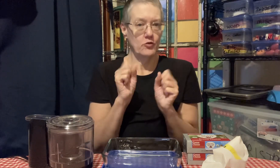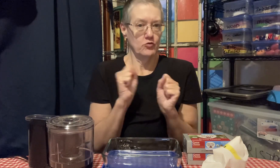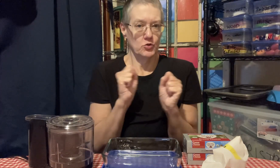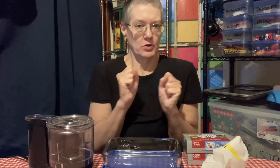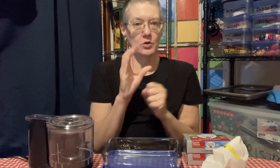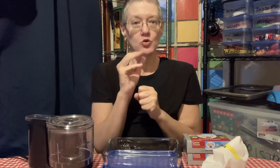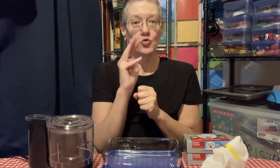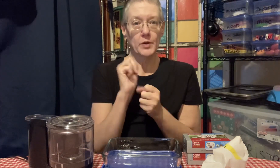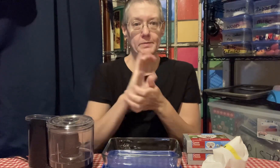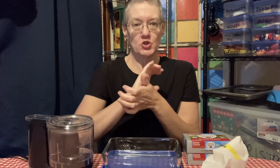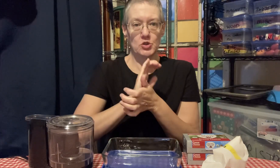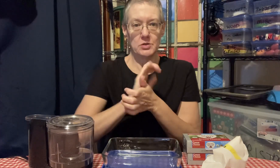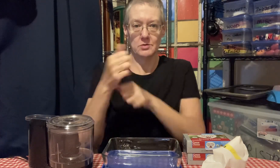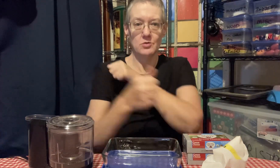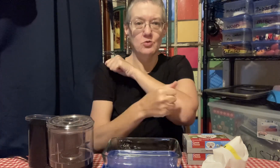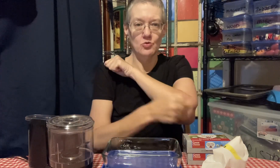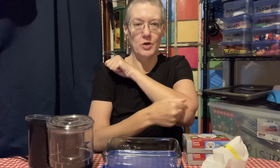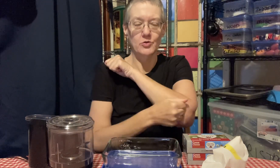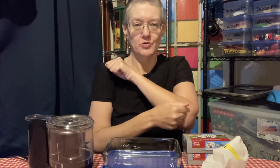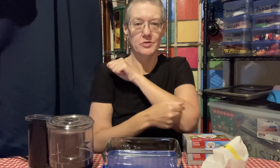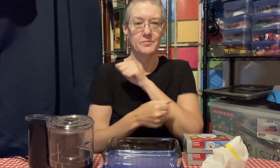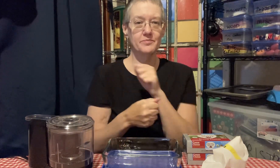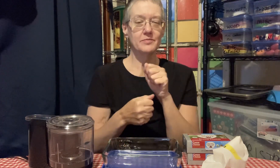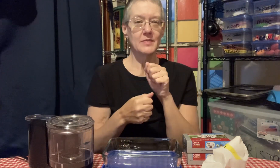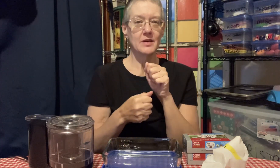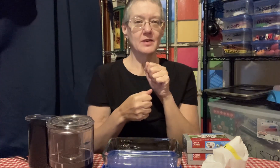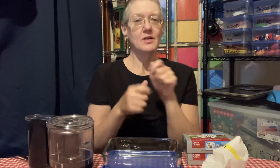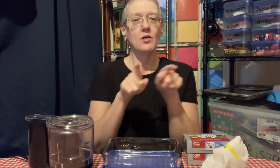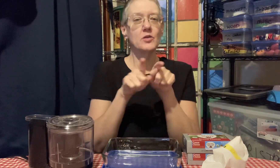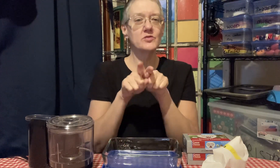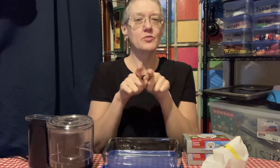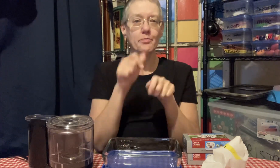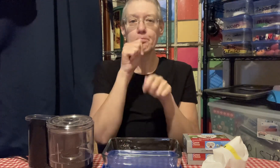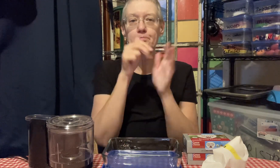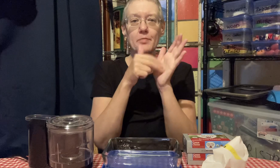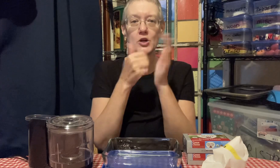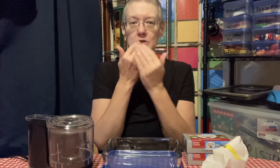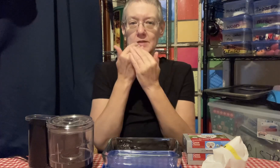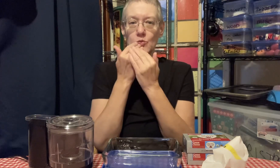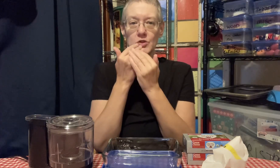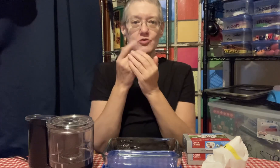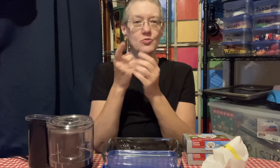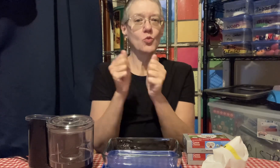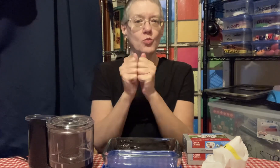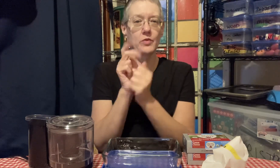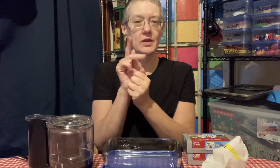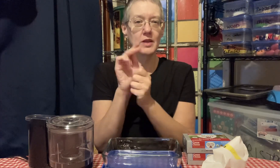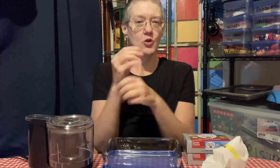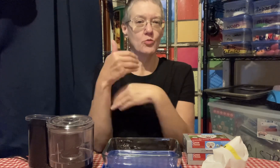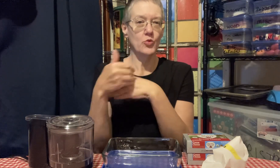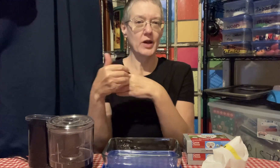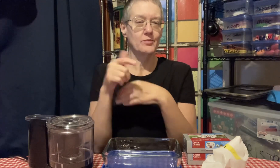And a third lunch kit that we keep this one in the refrigerator are cream cheese crackers. We also do peanut butter lunch